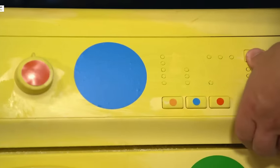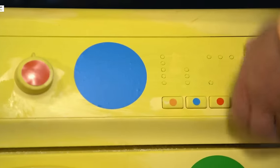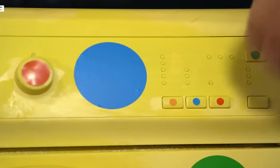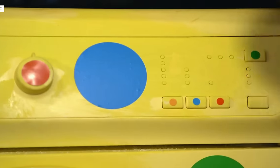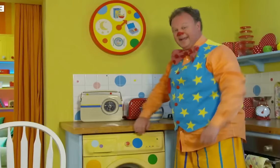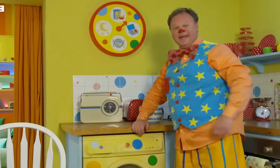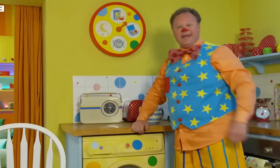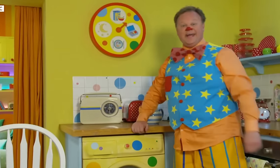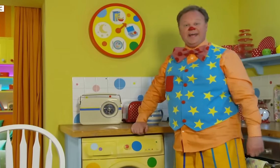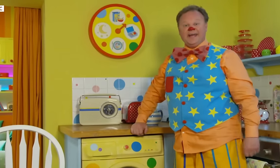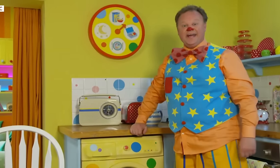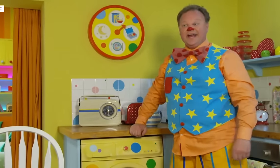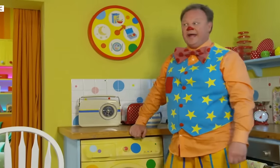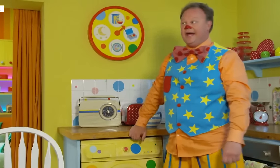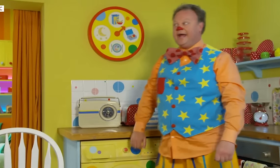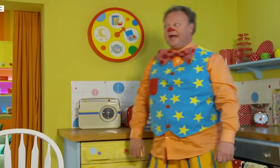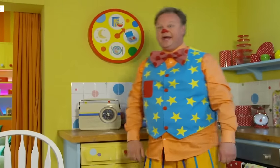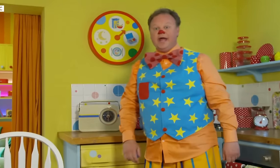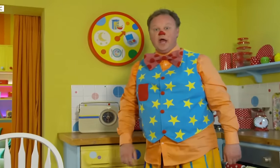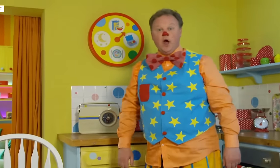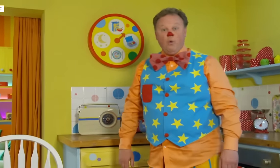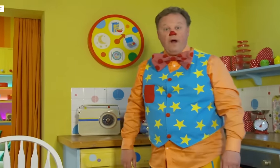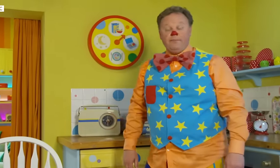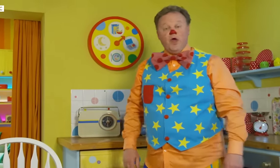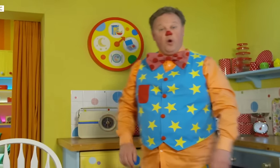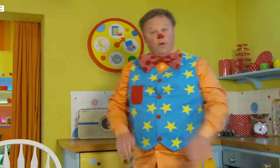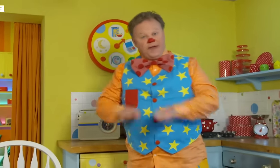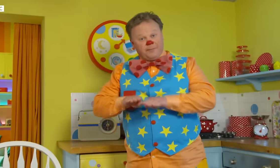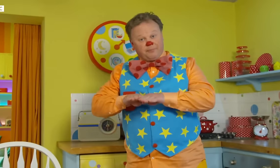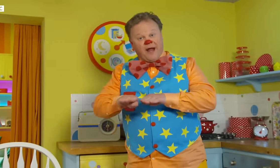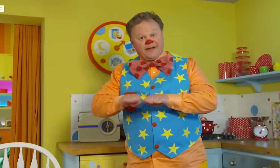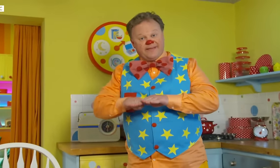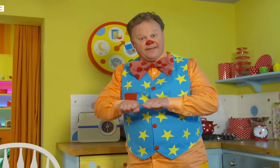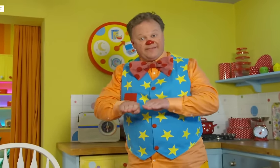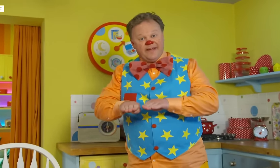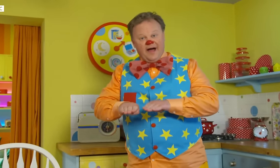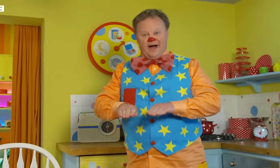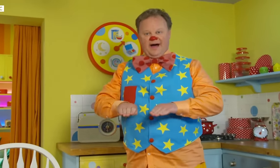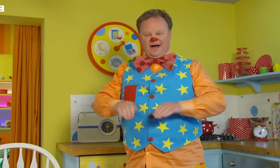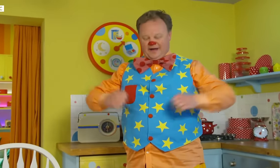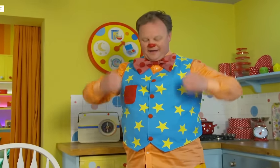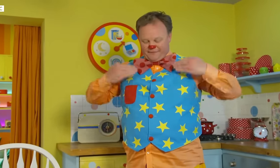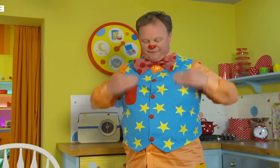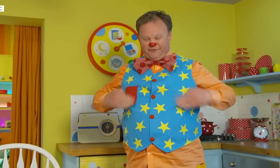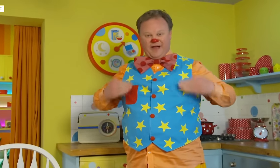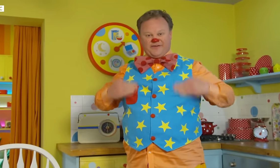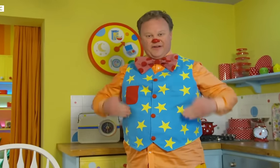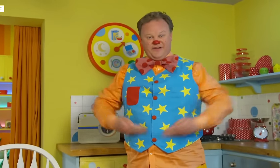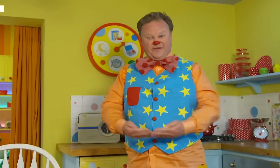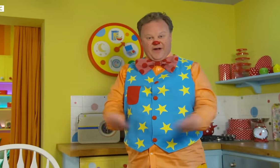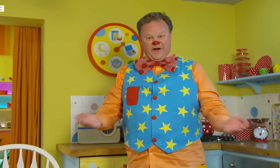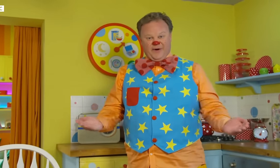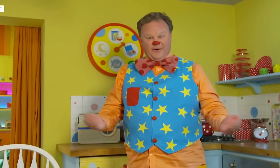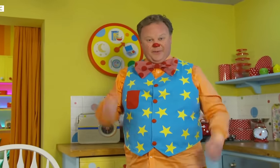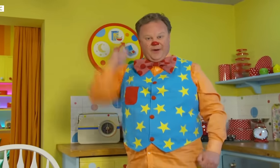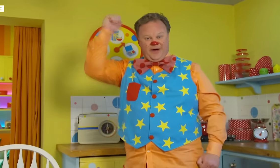What shall we do while we're waiting? Well, we can practice our fashion show.